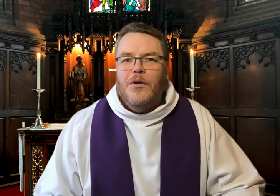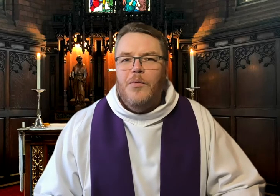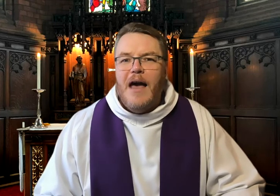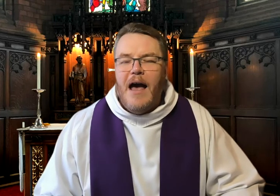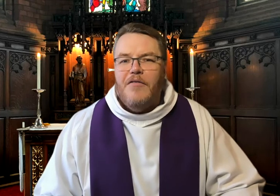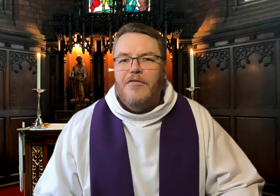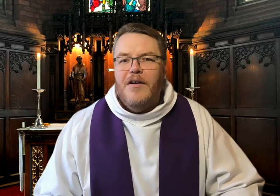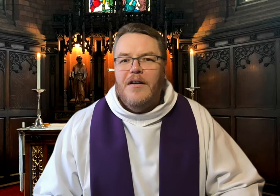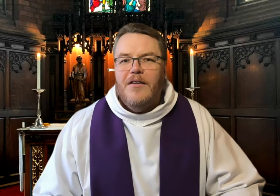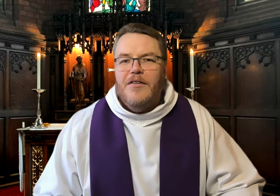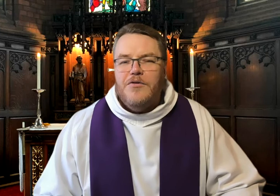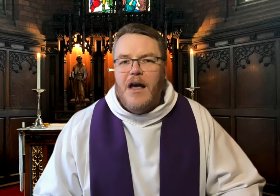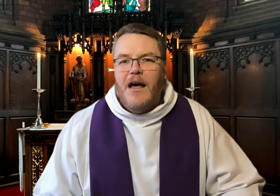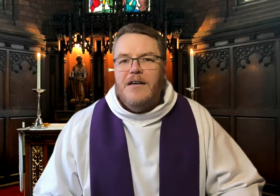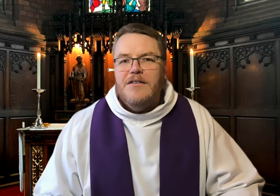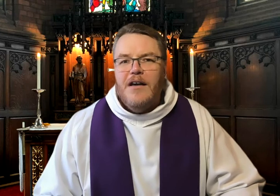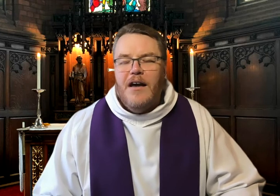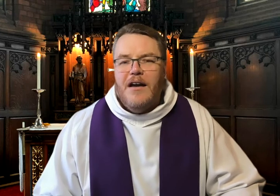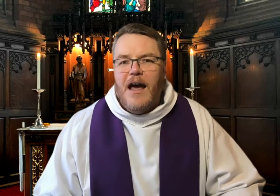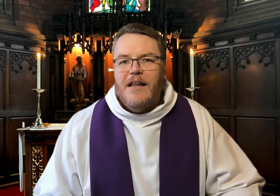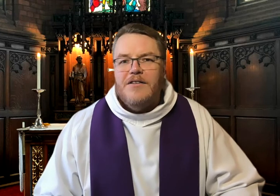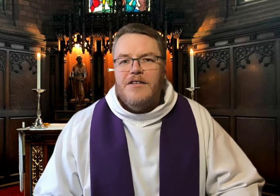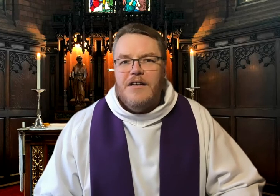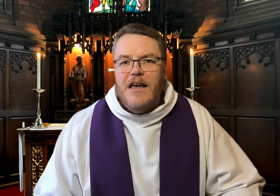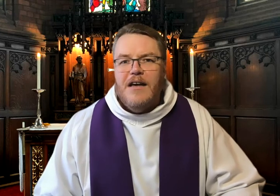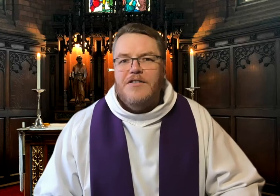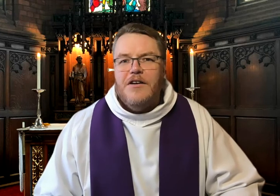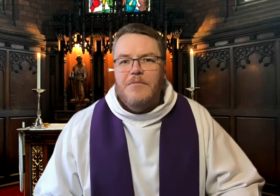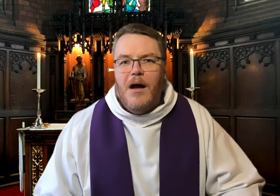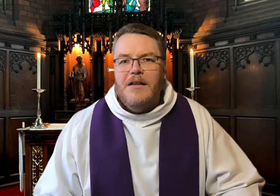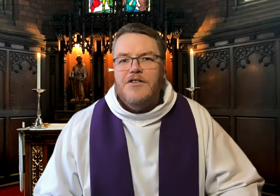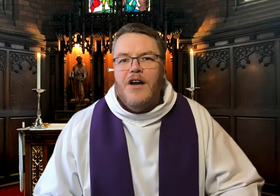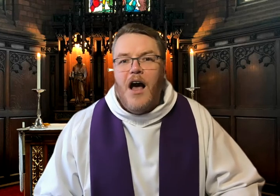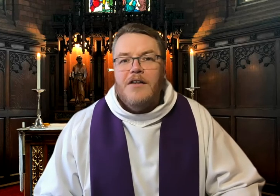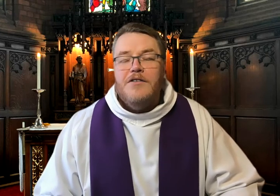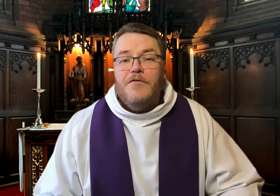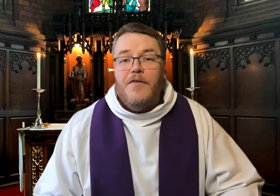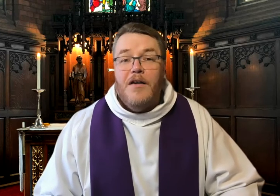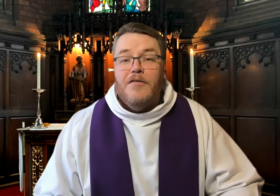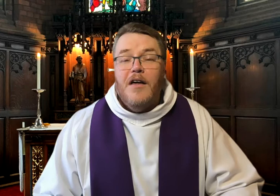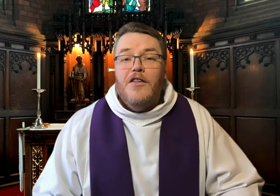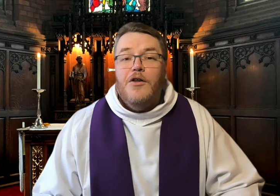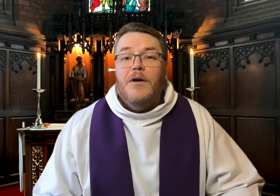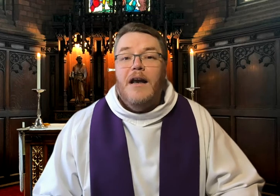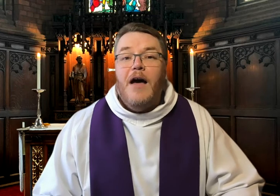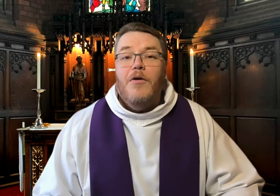we have those eyes and hands and ears and minds and hearts of faith that will allow